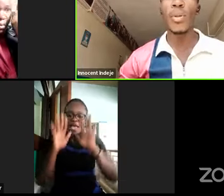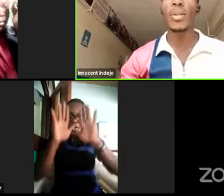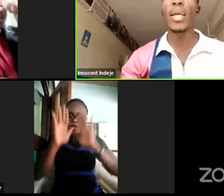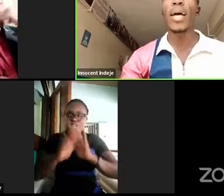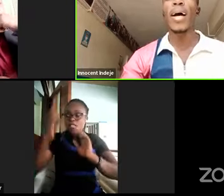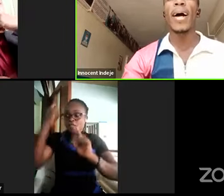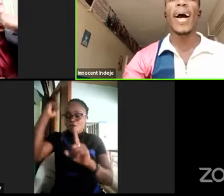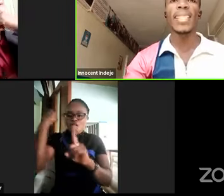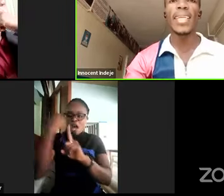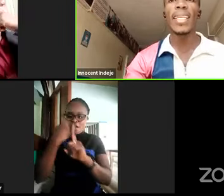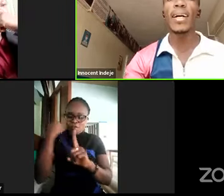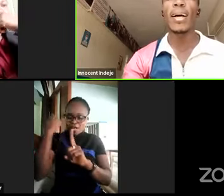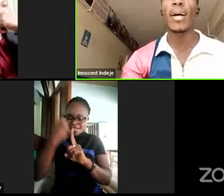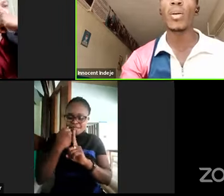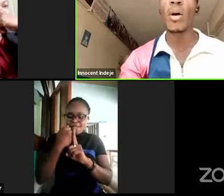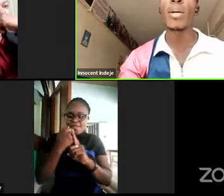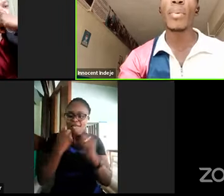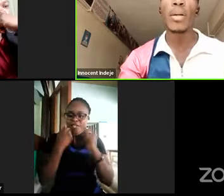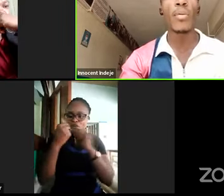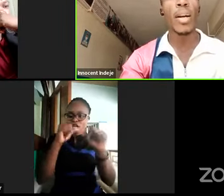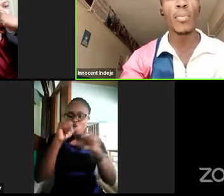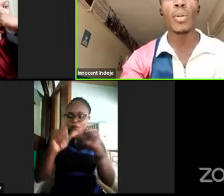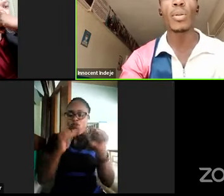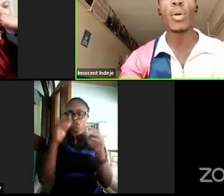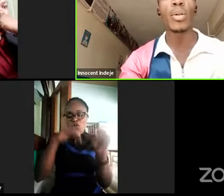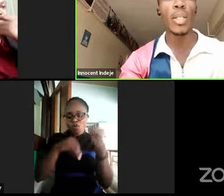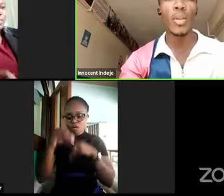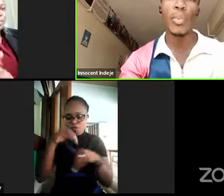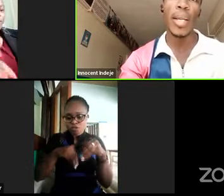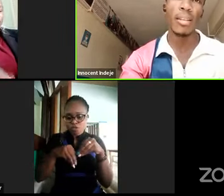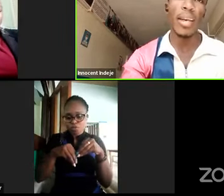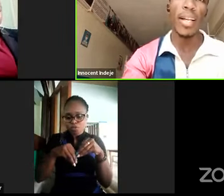corruption, the impact of corruption on sexual reproductive health,